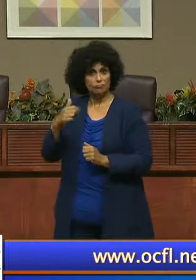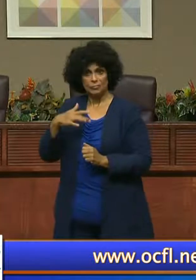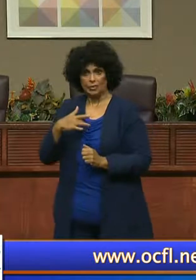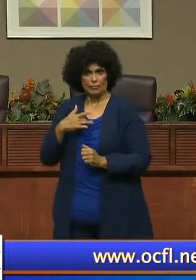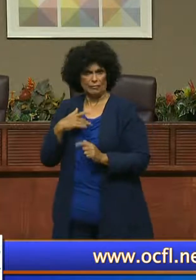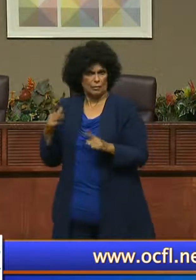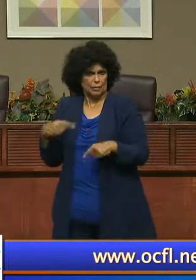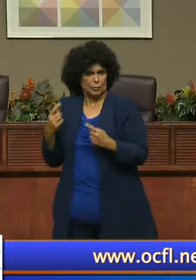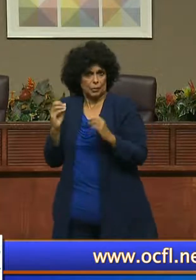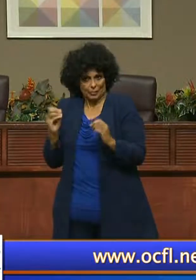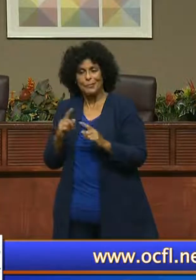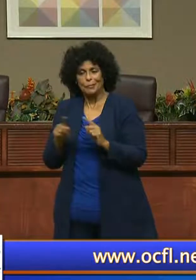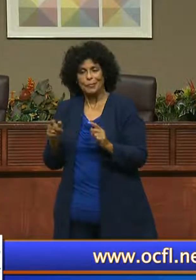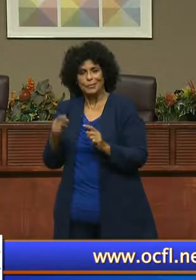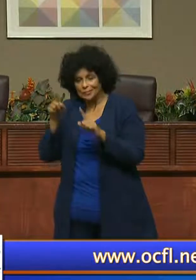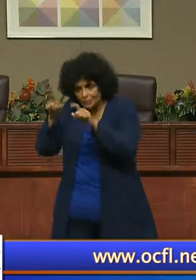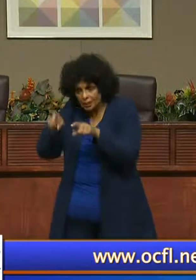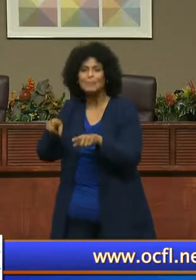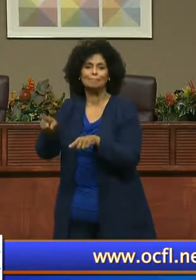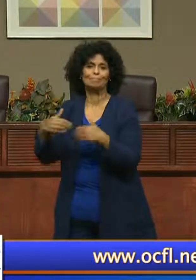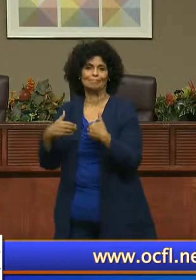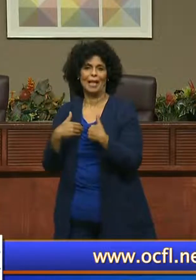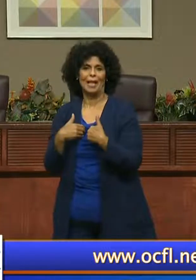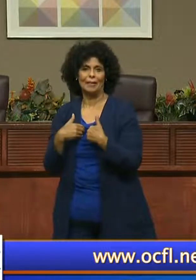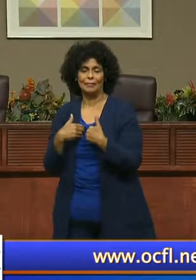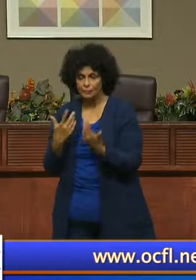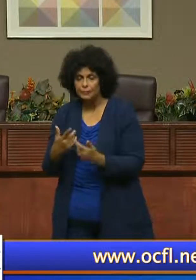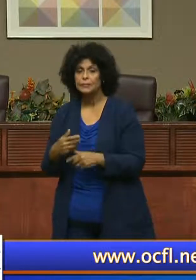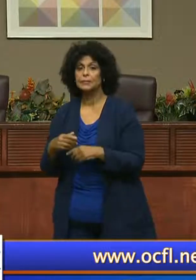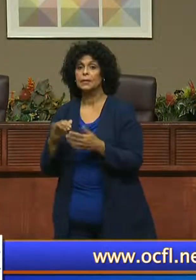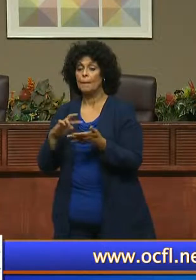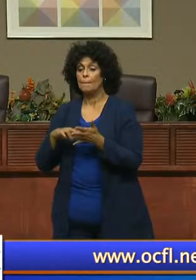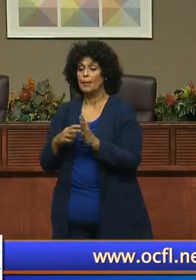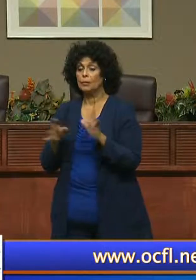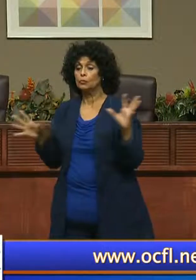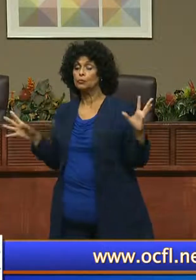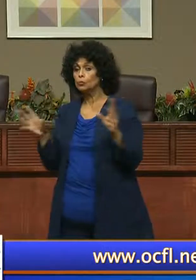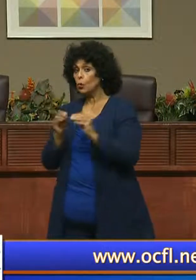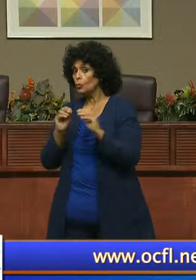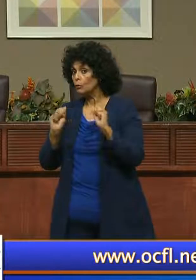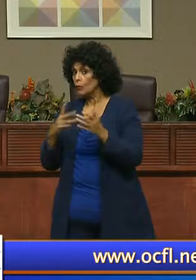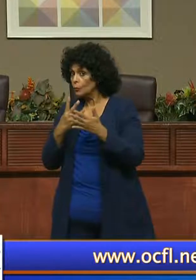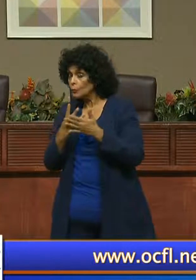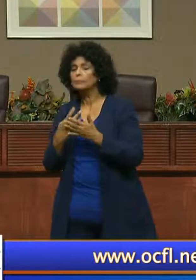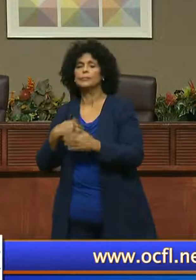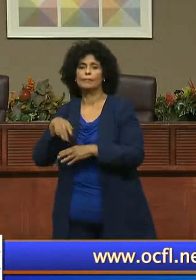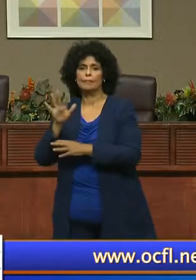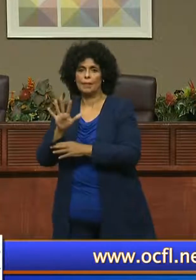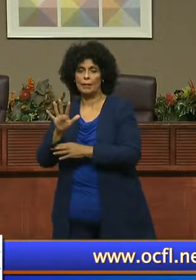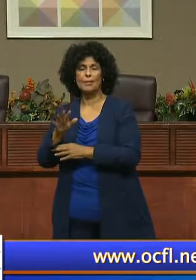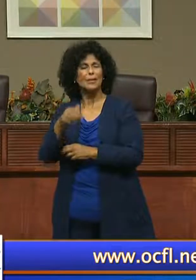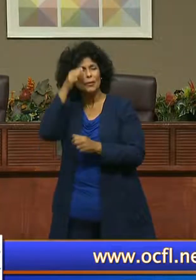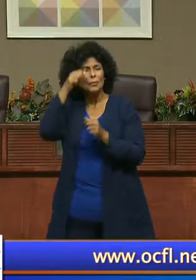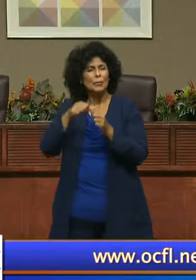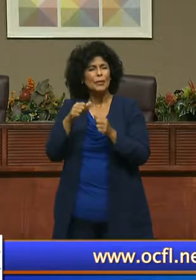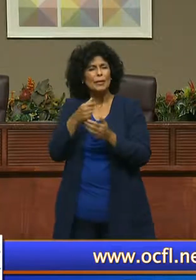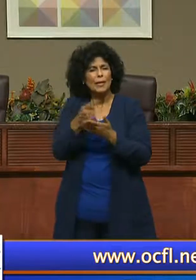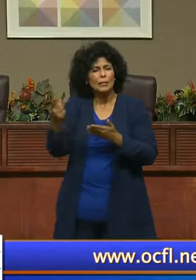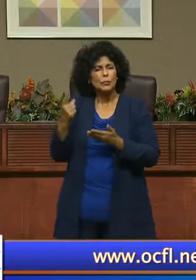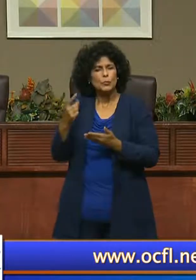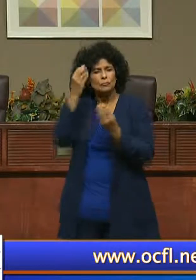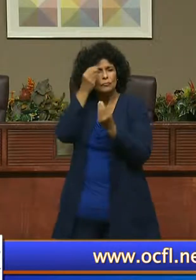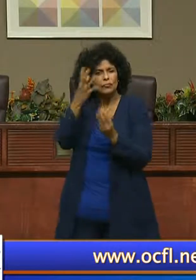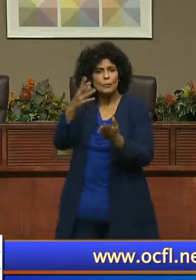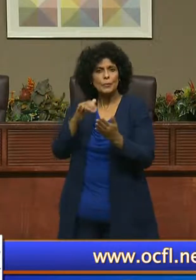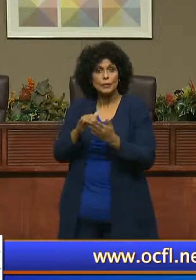we have to date that have tested positive to 5. A few weeks ago, we told you about a former inmate with the Department of Corrections